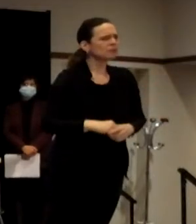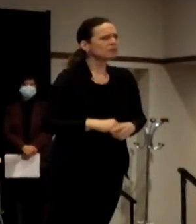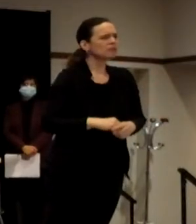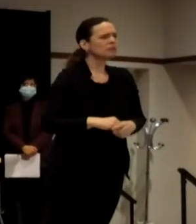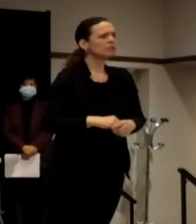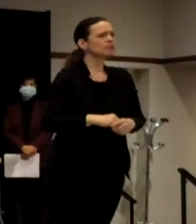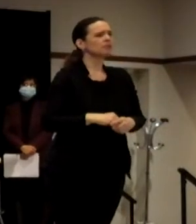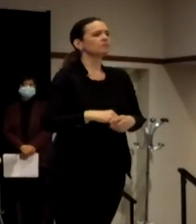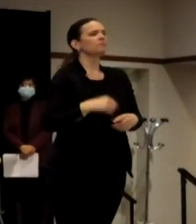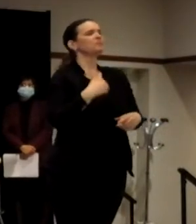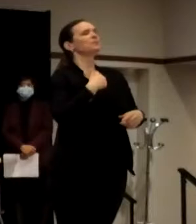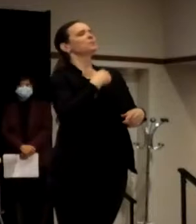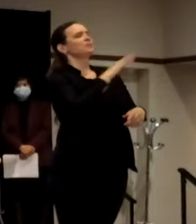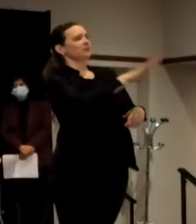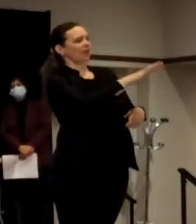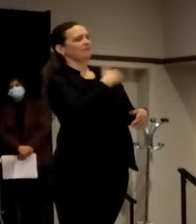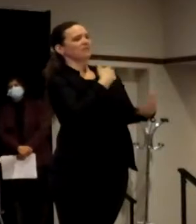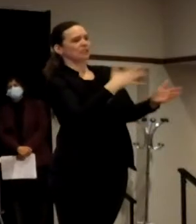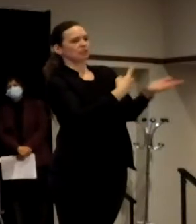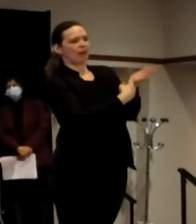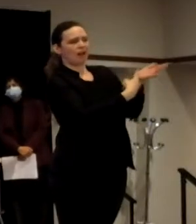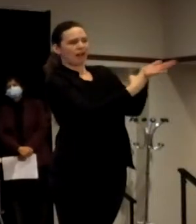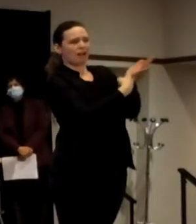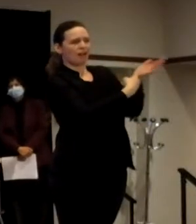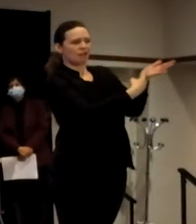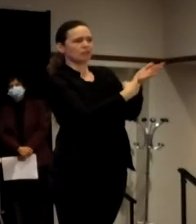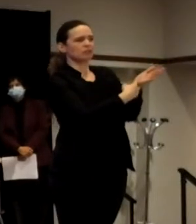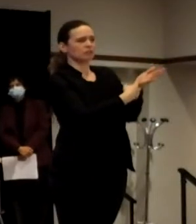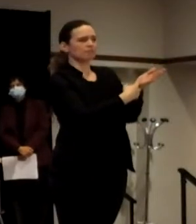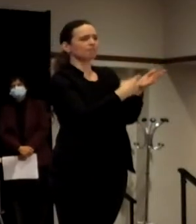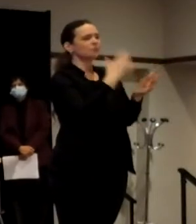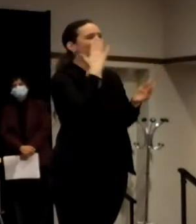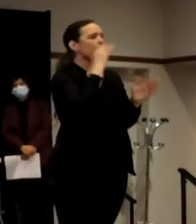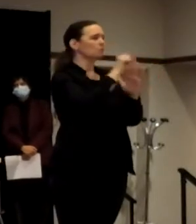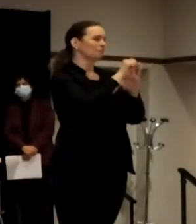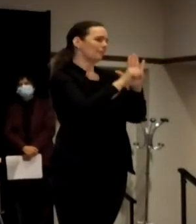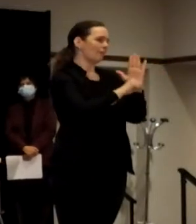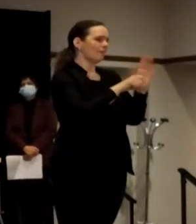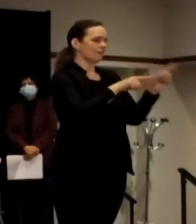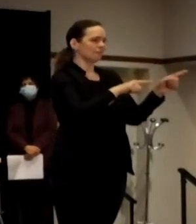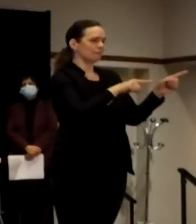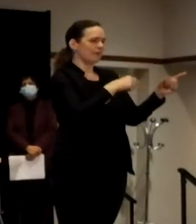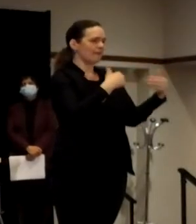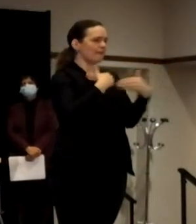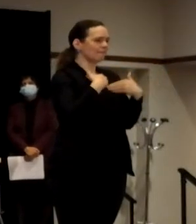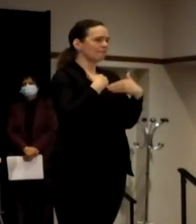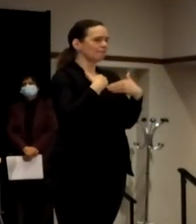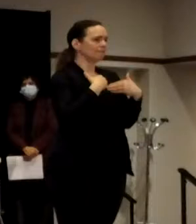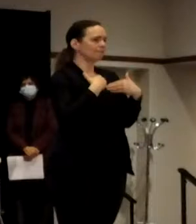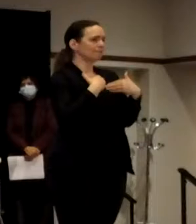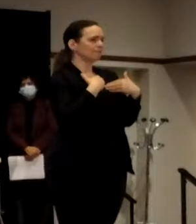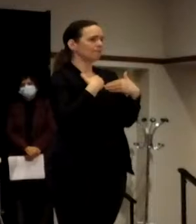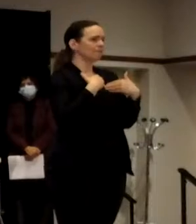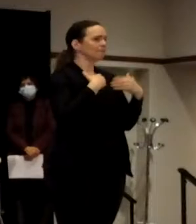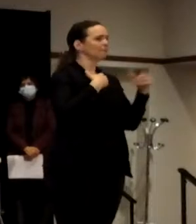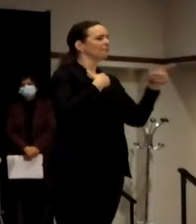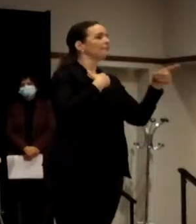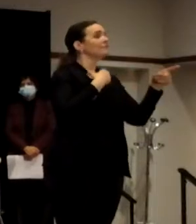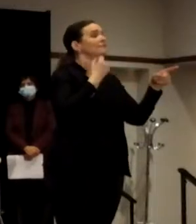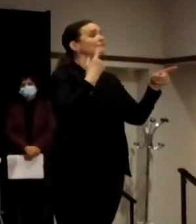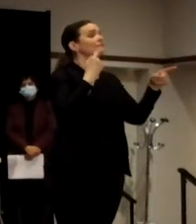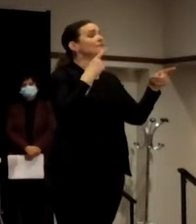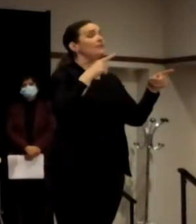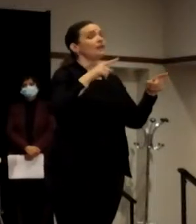bit, recognizing the goal was to be able to take this step forward and get fans back into the stadium. And so